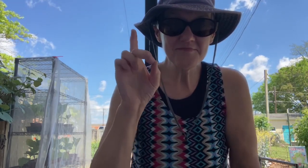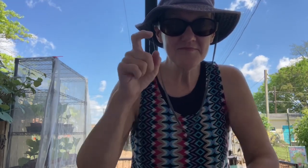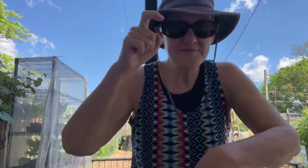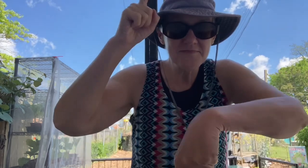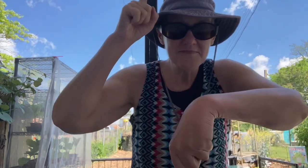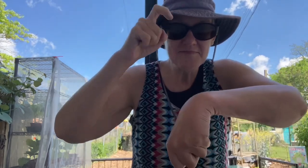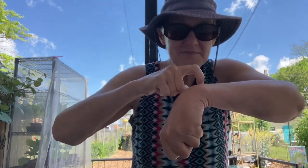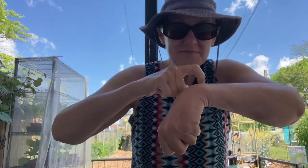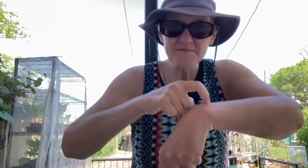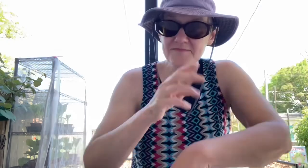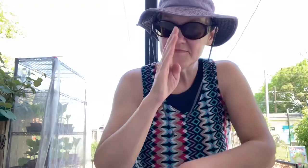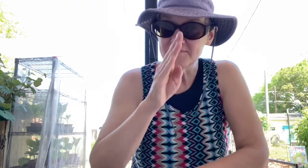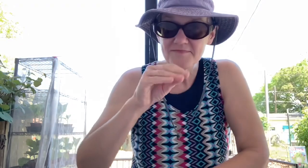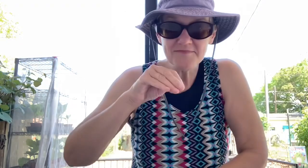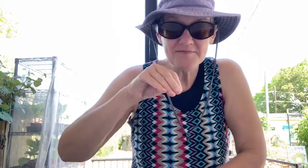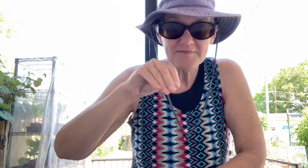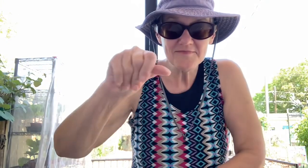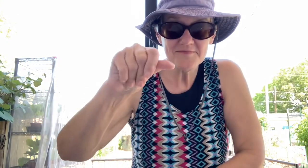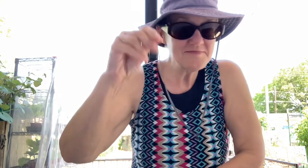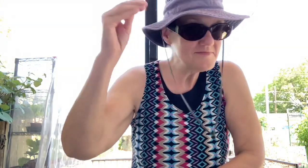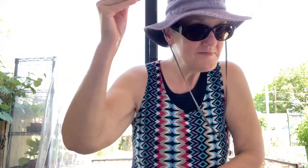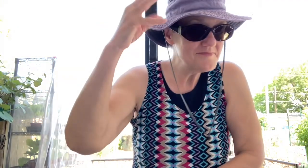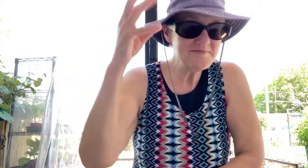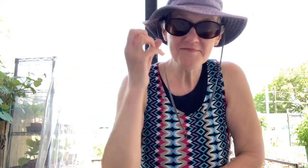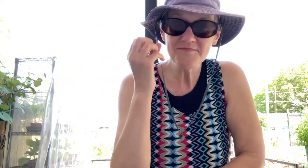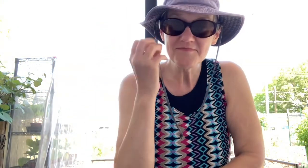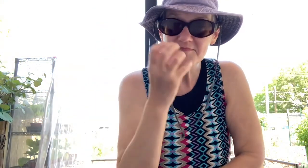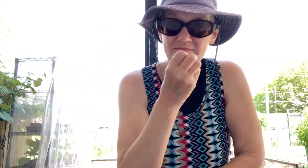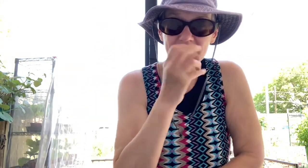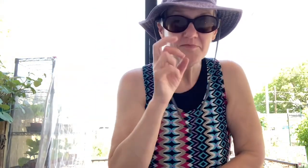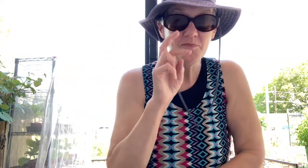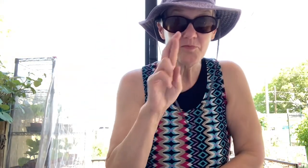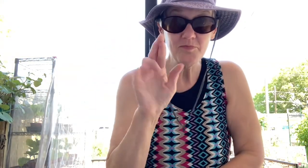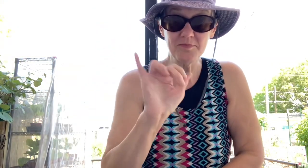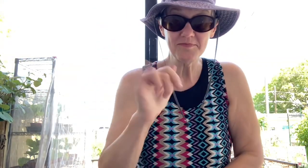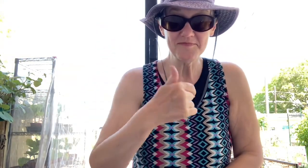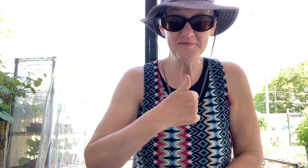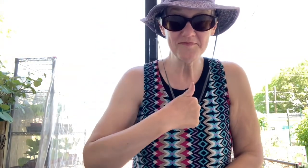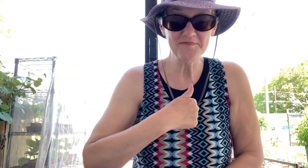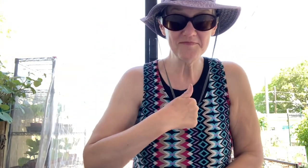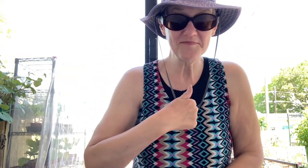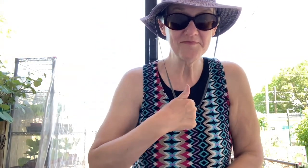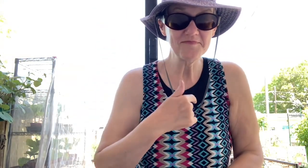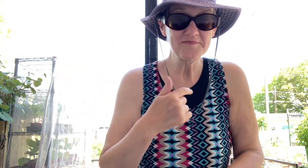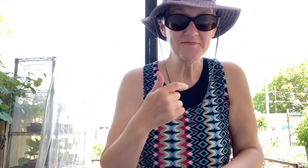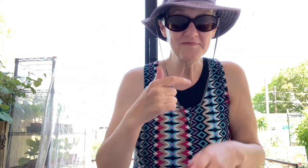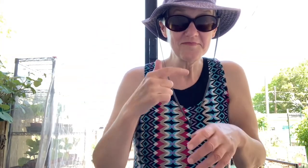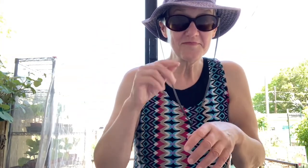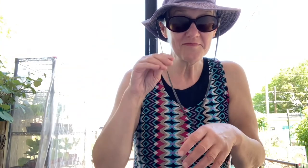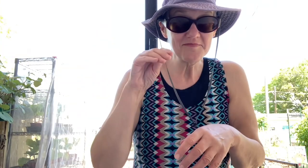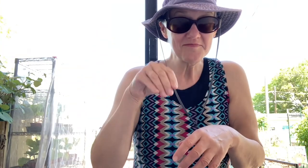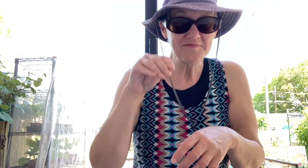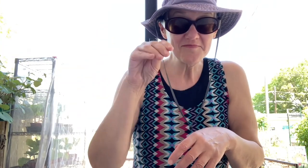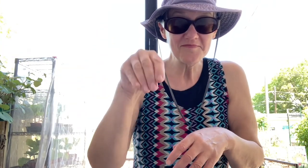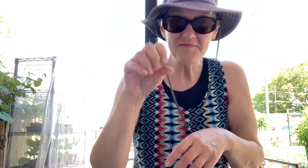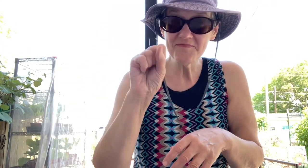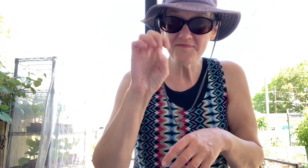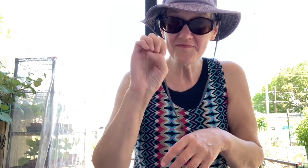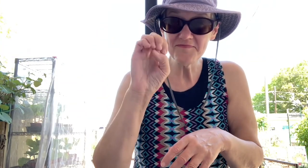It's time to direct sow your sunflowers. Or if you're like me and started your seeds in the